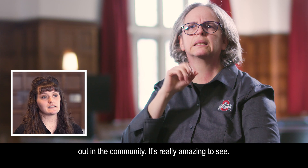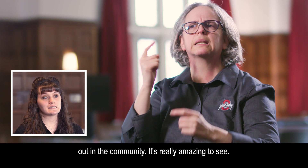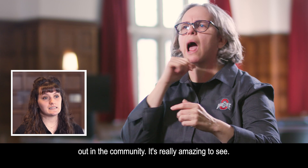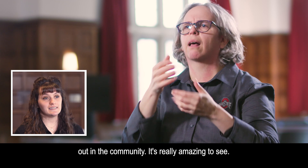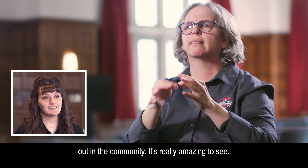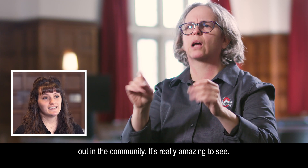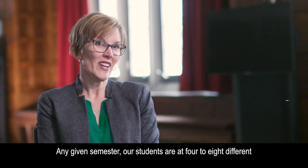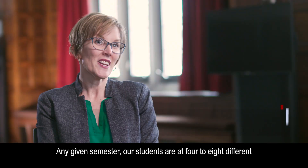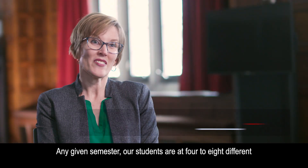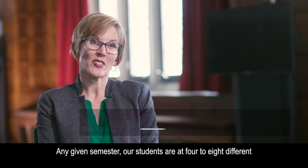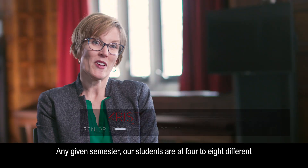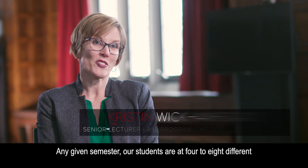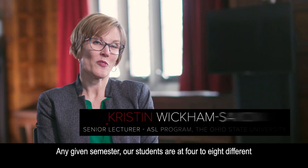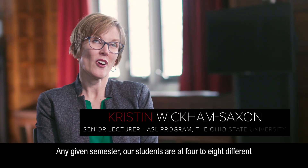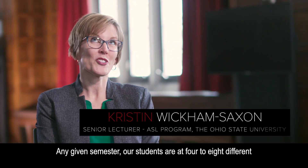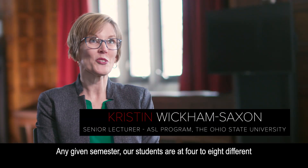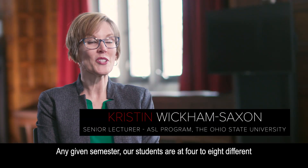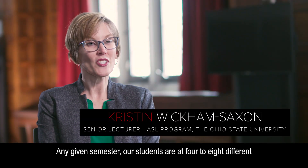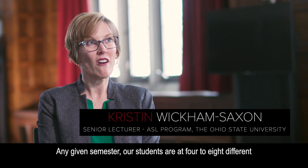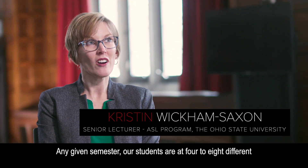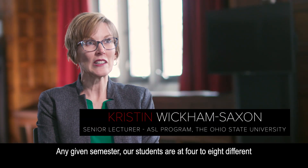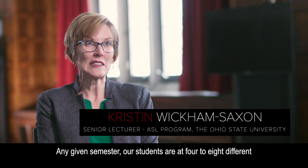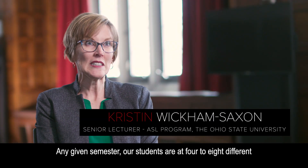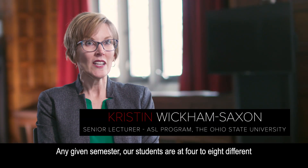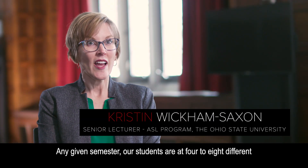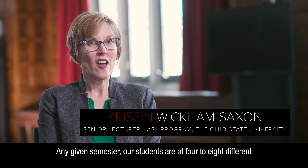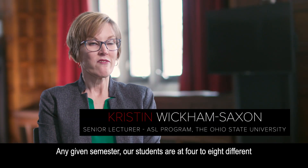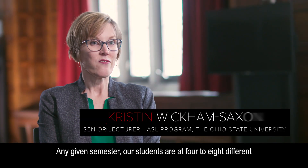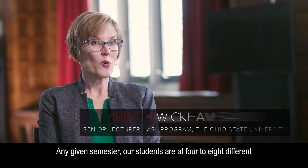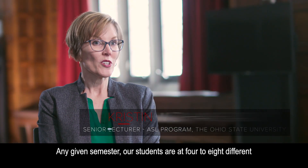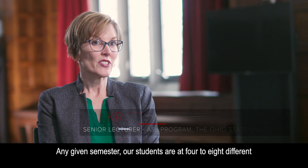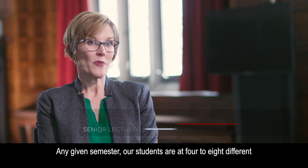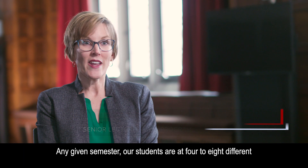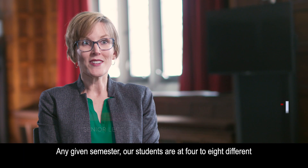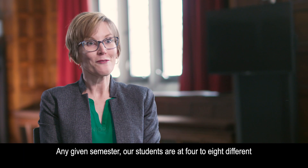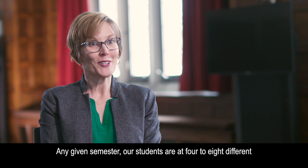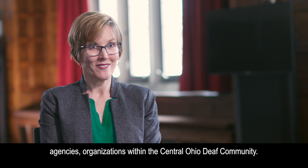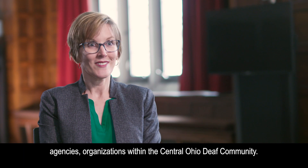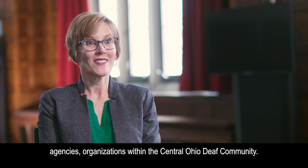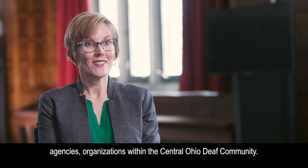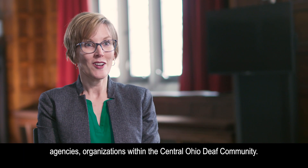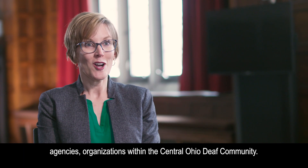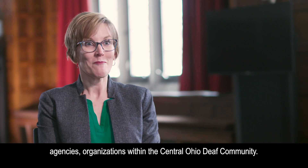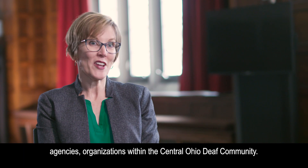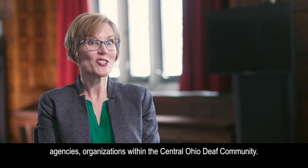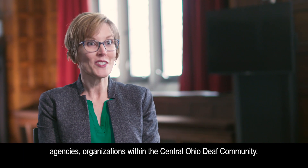to see. Any given semester, our students are at 4 to 8 different agencies